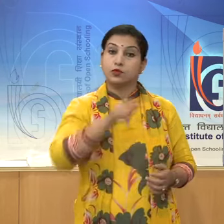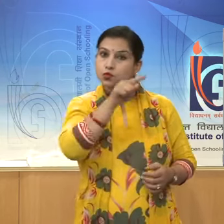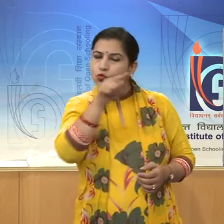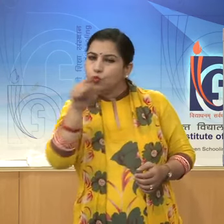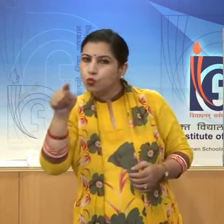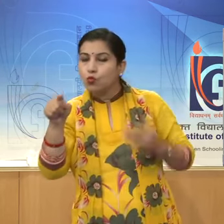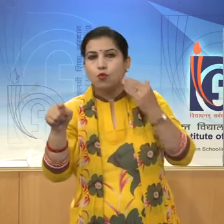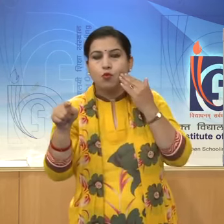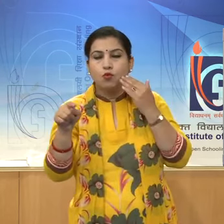to